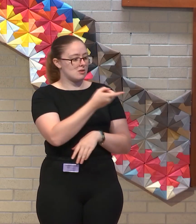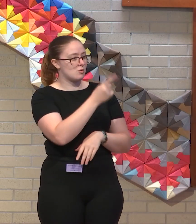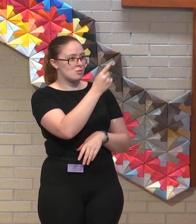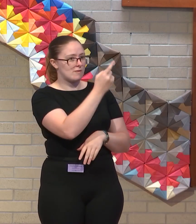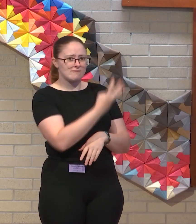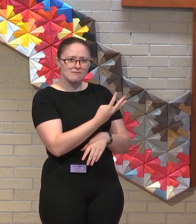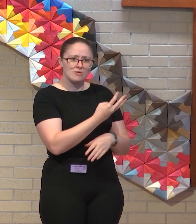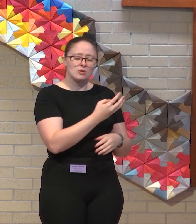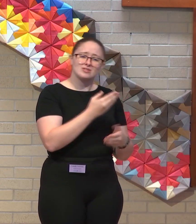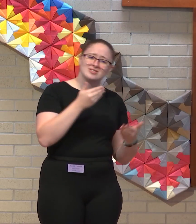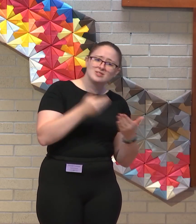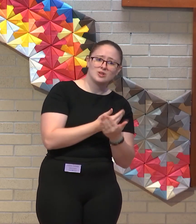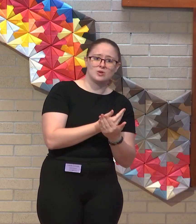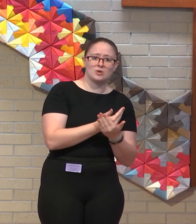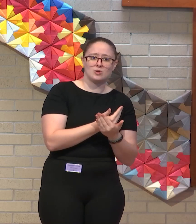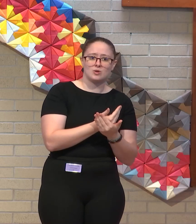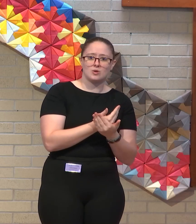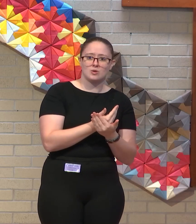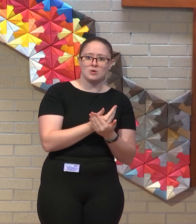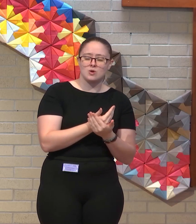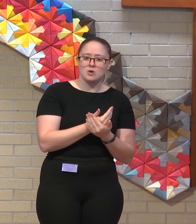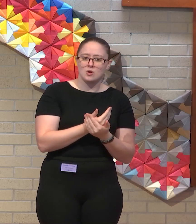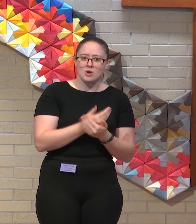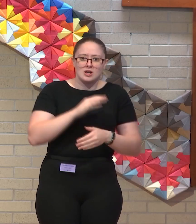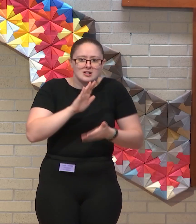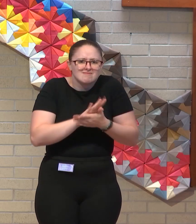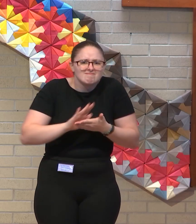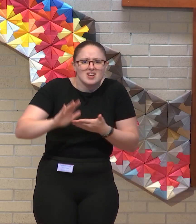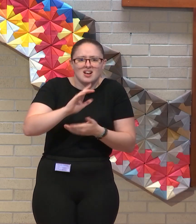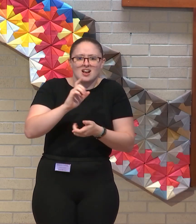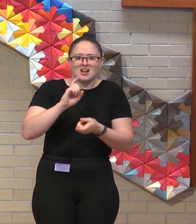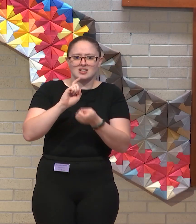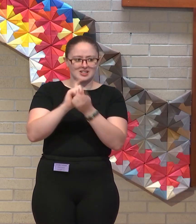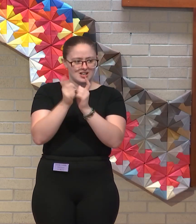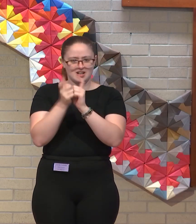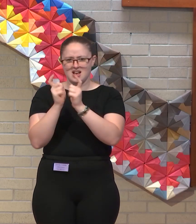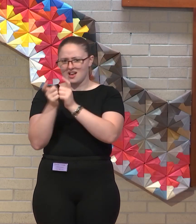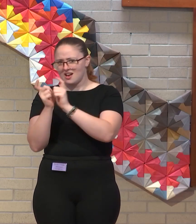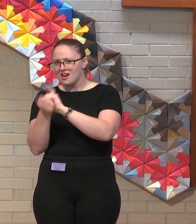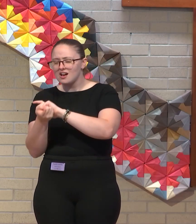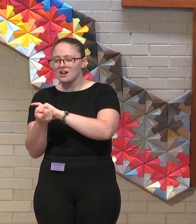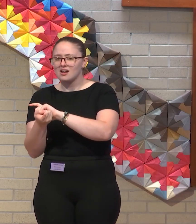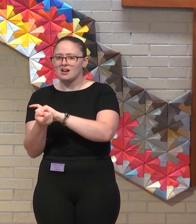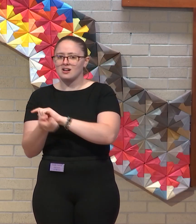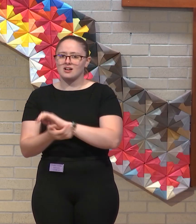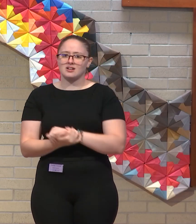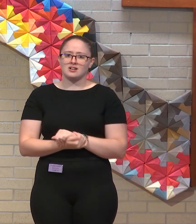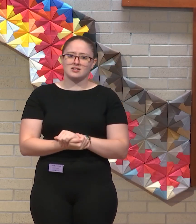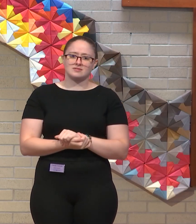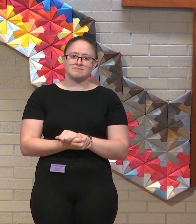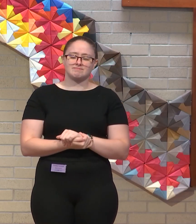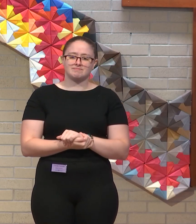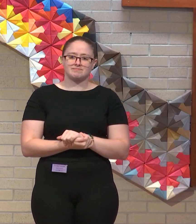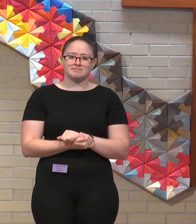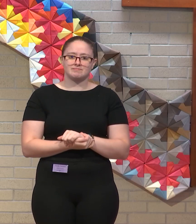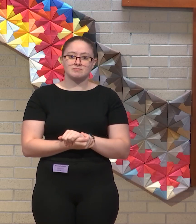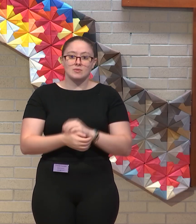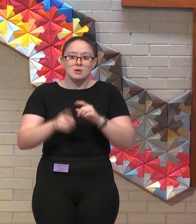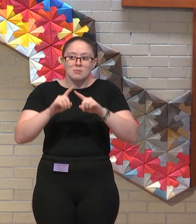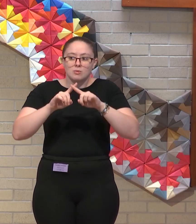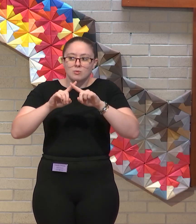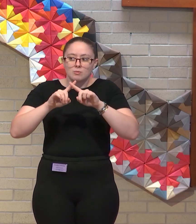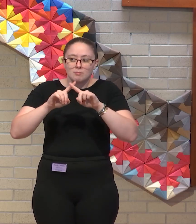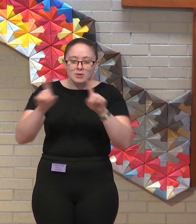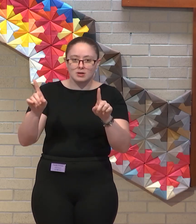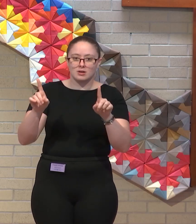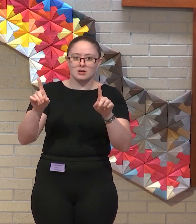is new. Who we are changes with each rotation of the academic year. But we